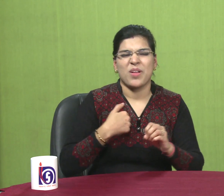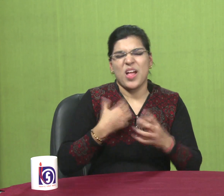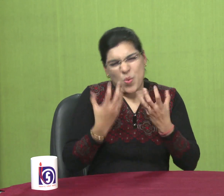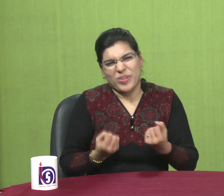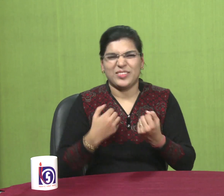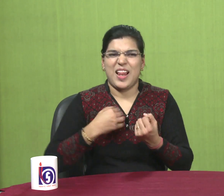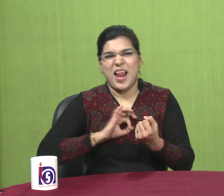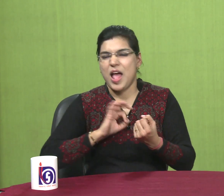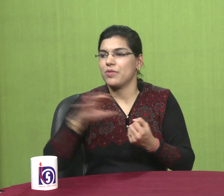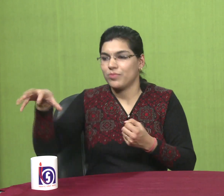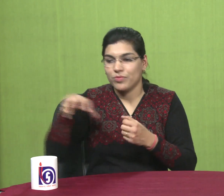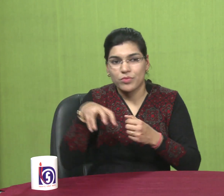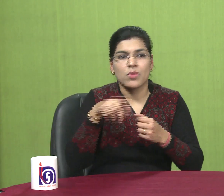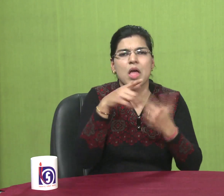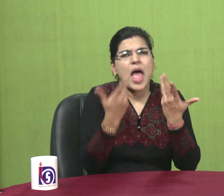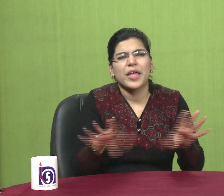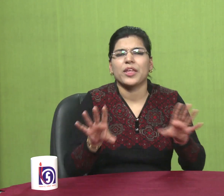your computer.